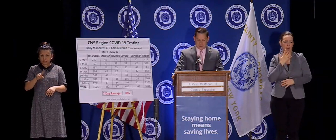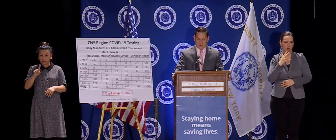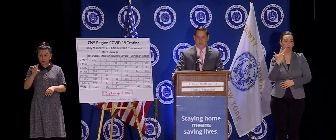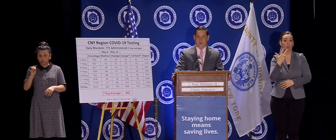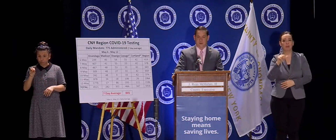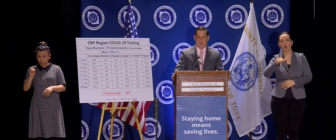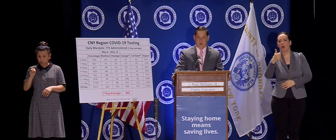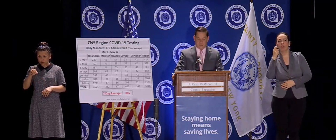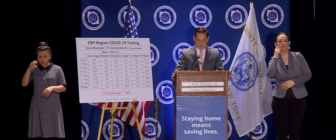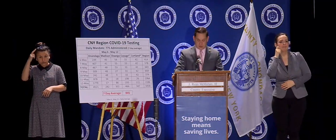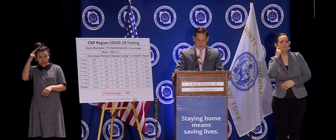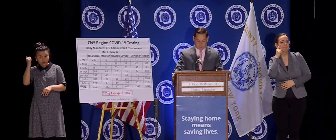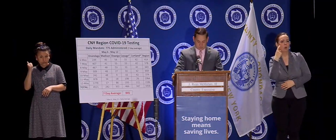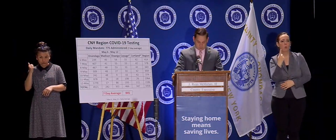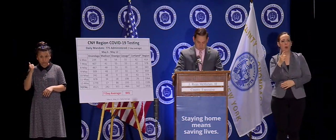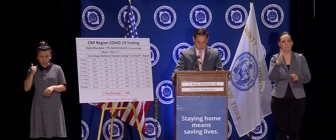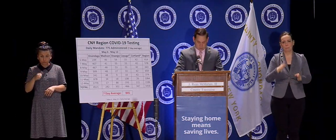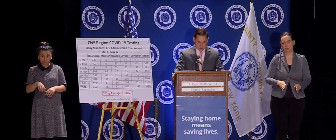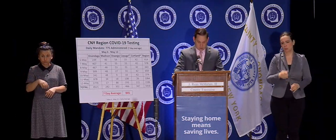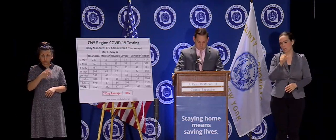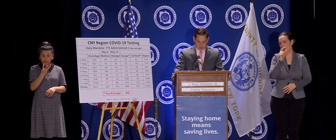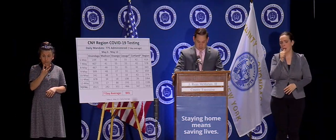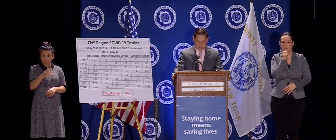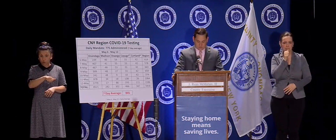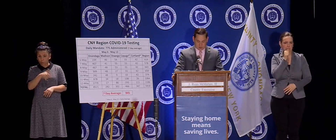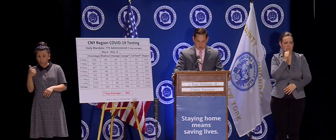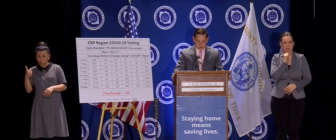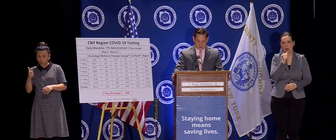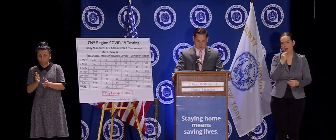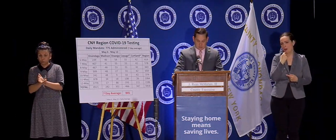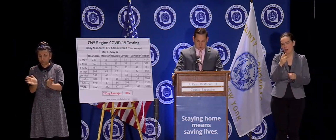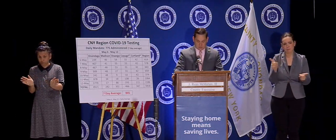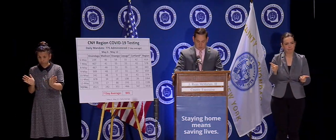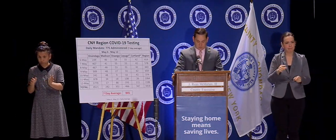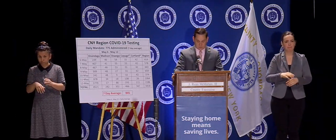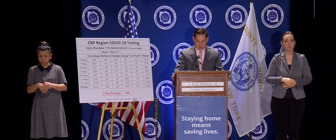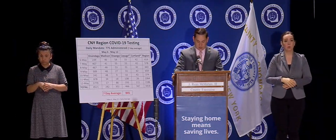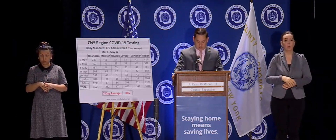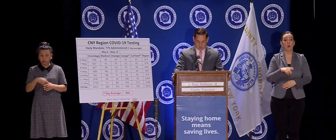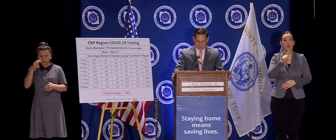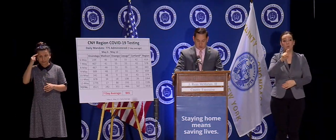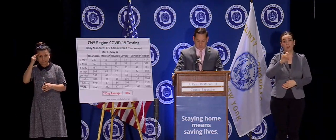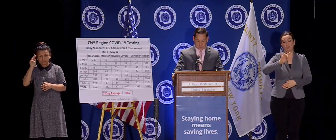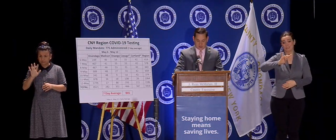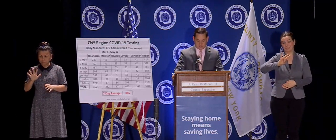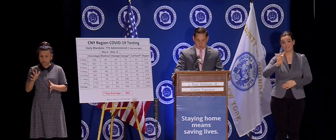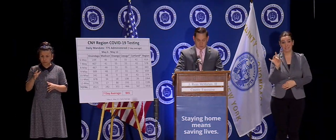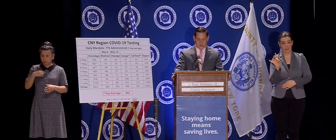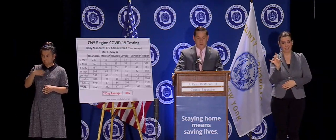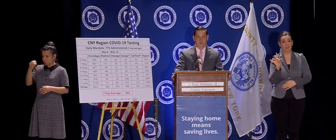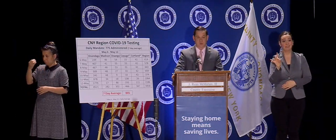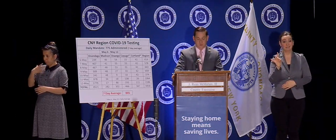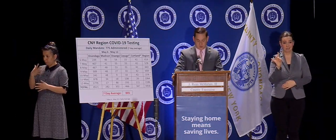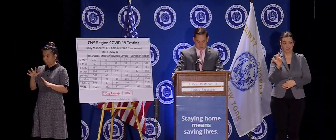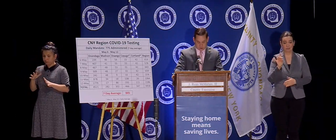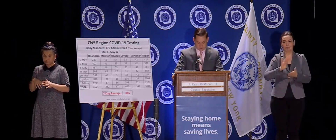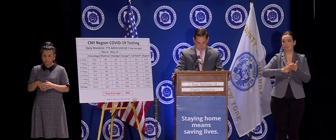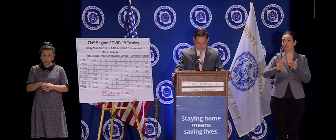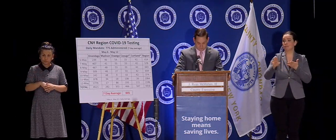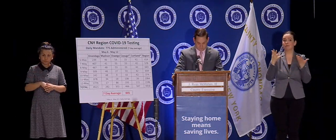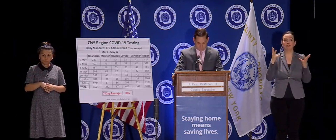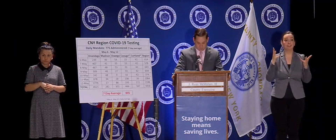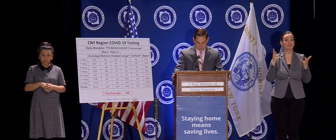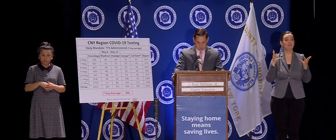individual has not shared their demographic data with us. To date, we've had 178 people released from the hospital. That's up 2 from